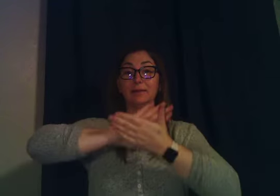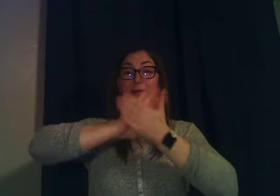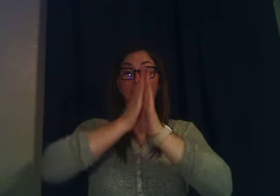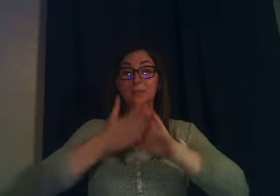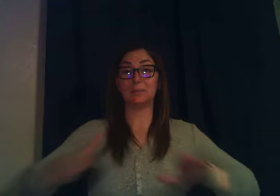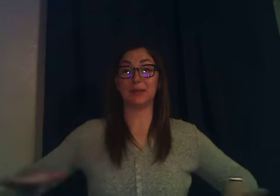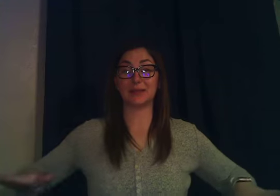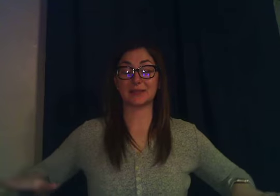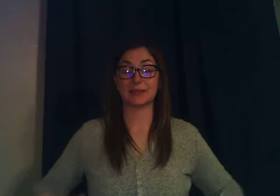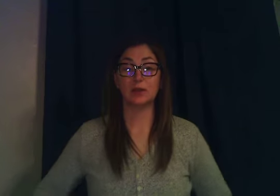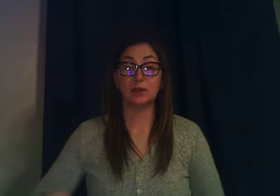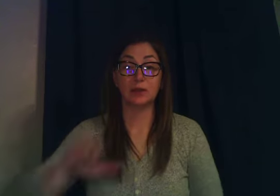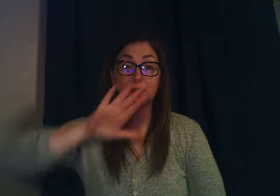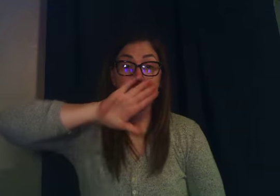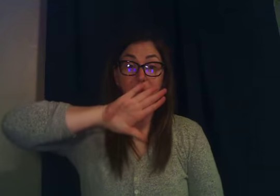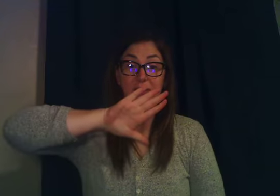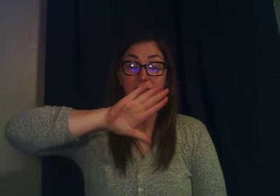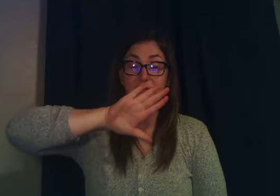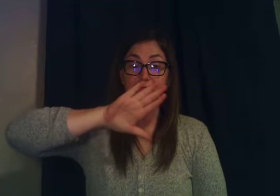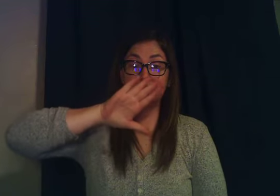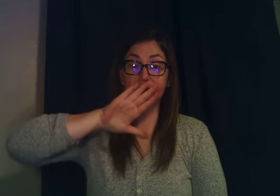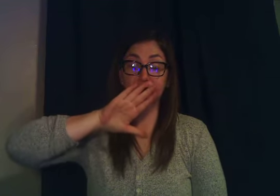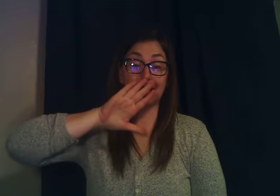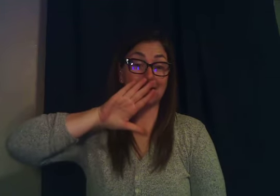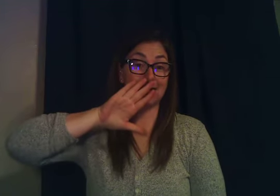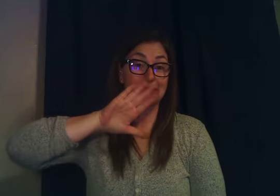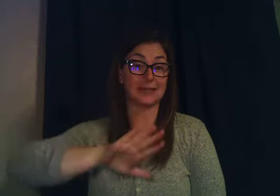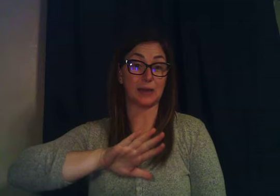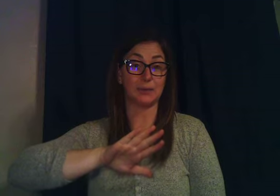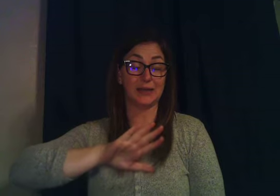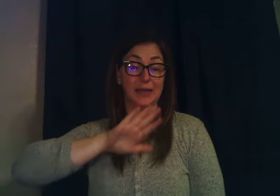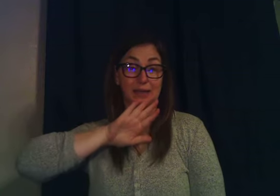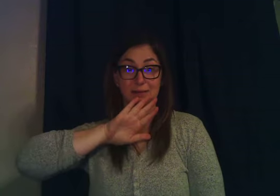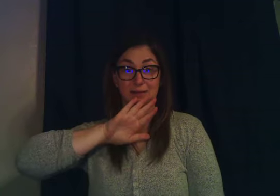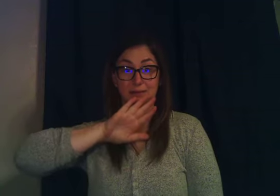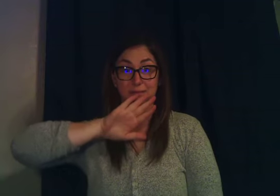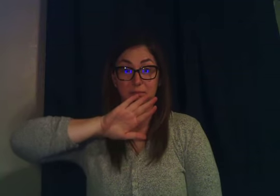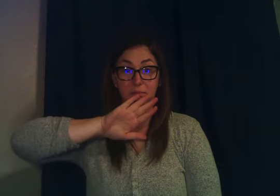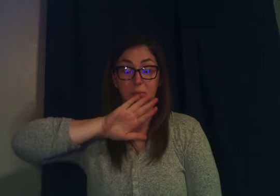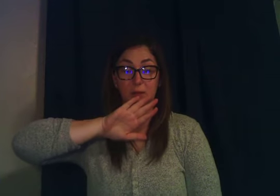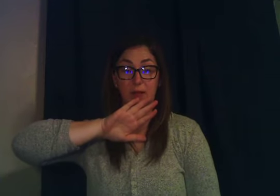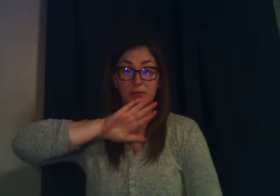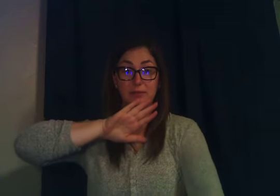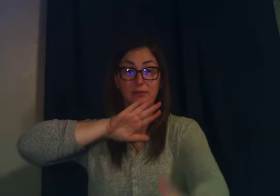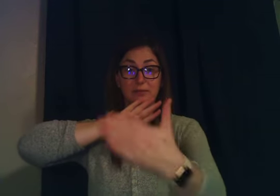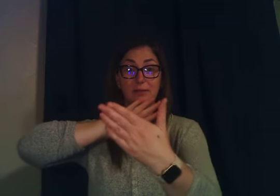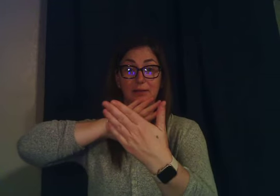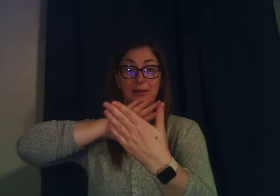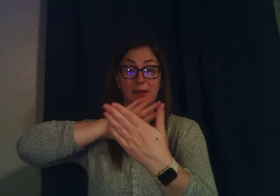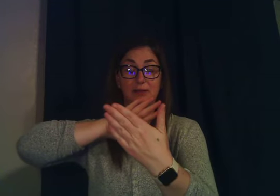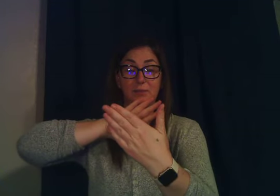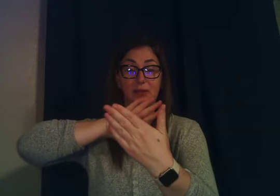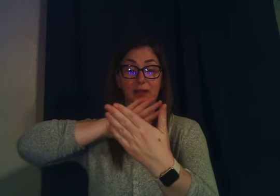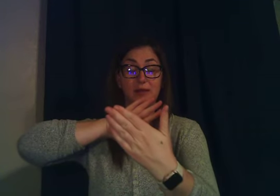Heavenly peace. Peace. You're going to take your dominant hand. Palm out. Non-dominant hand.